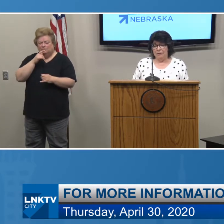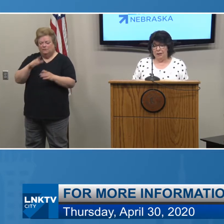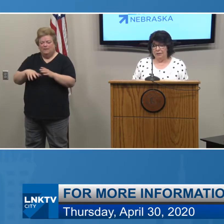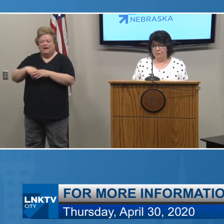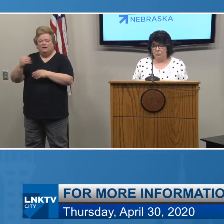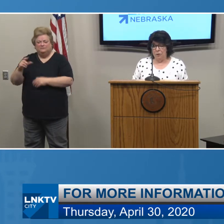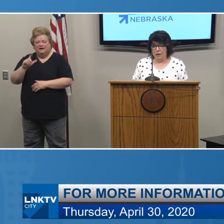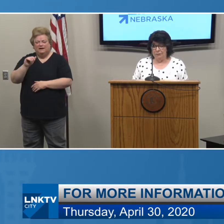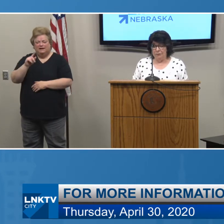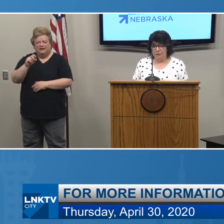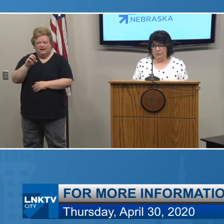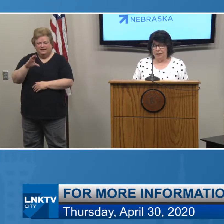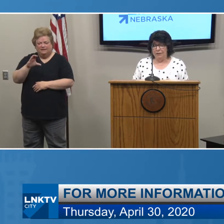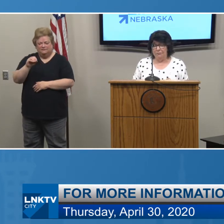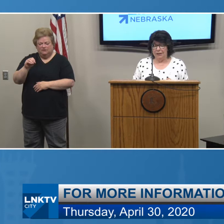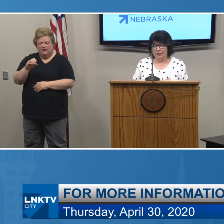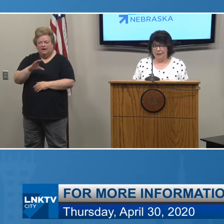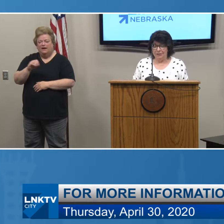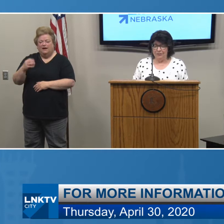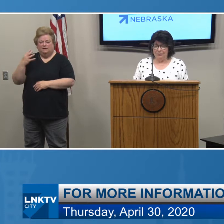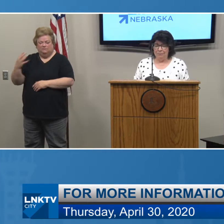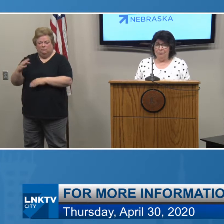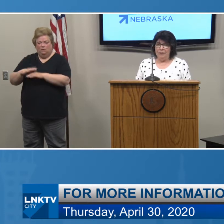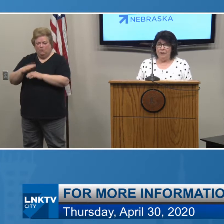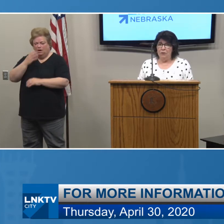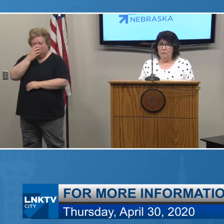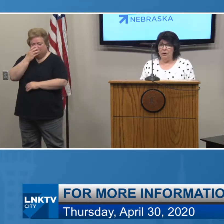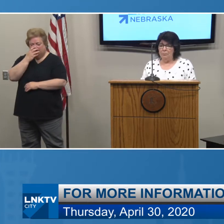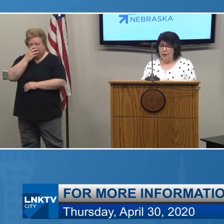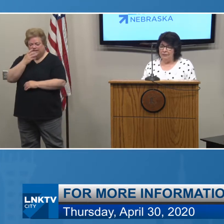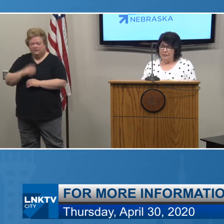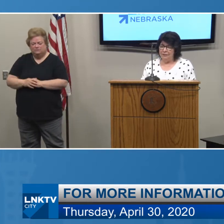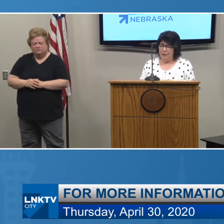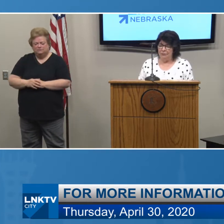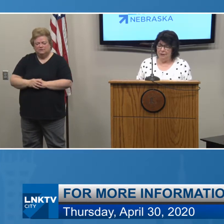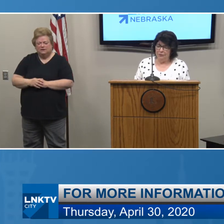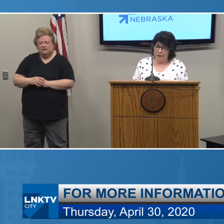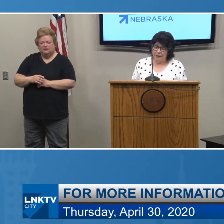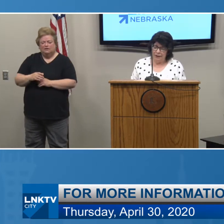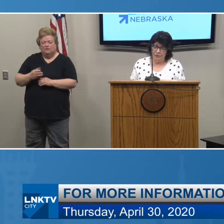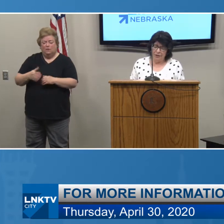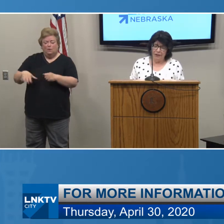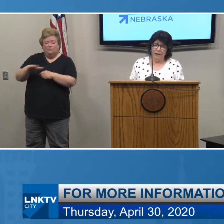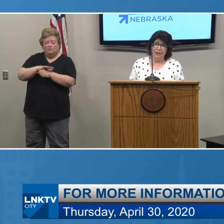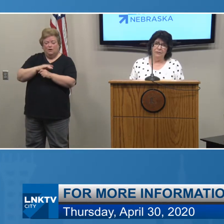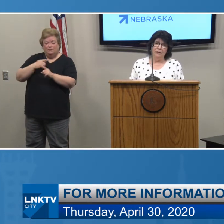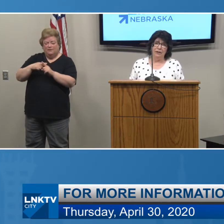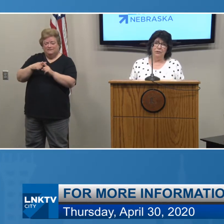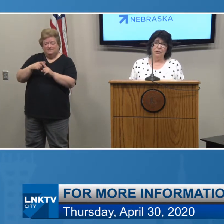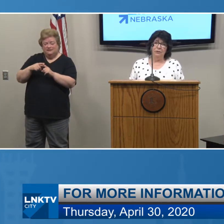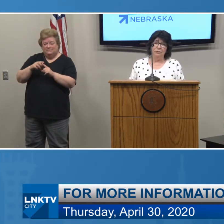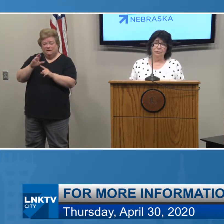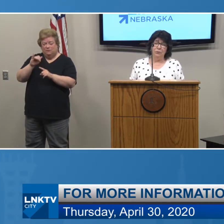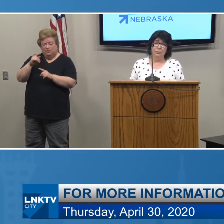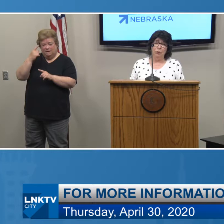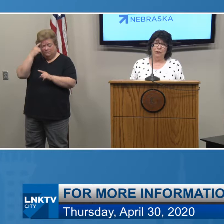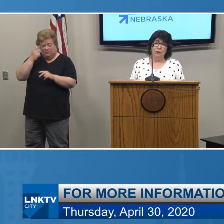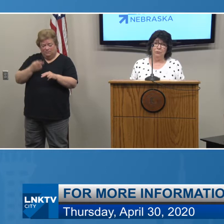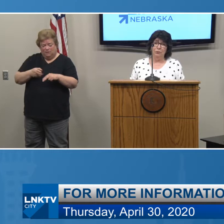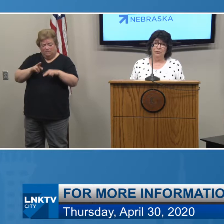Lancaster County and 4 on ventilators. The overall positivity rate for Lancaster County has increased